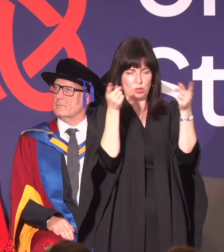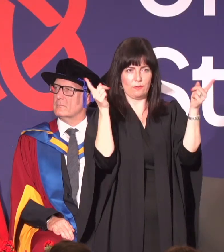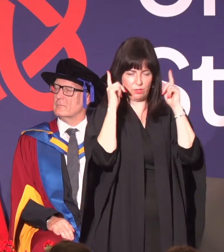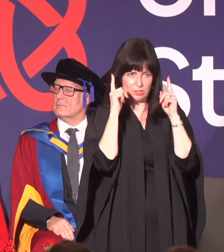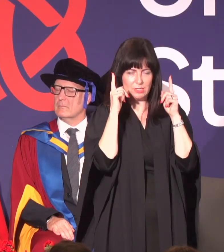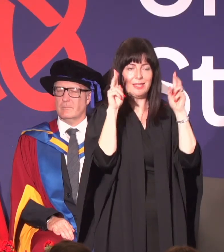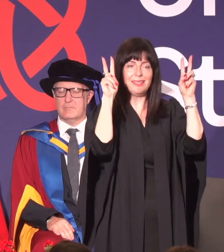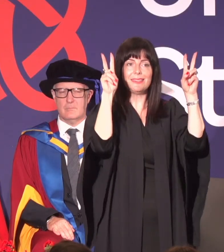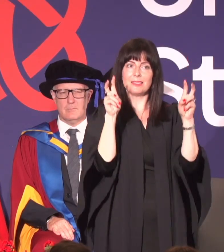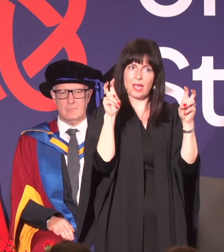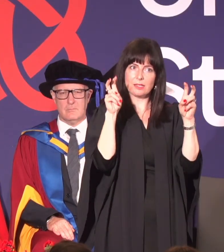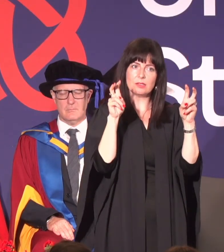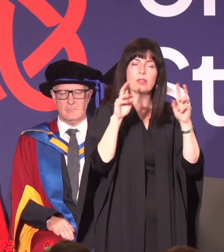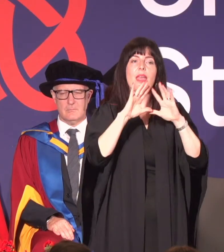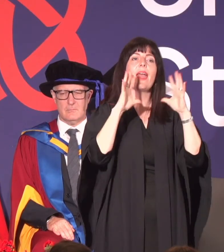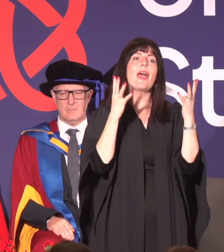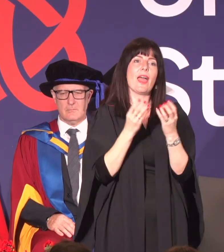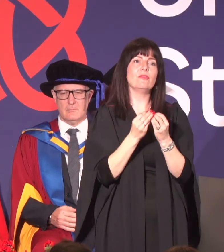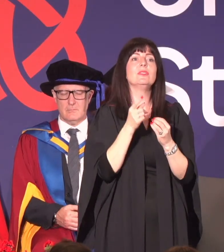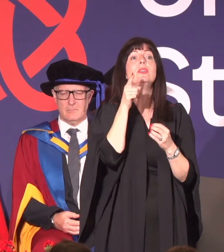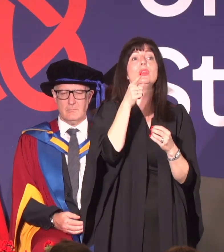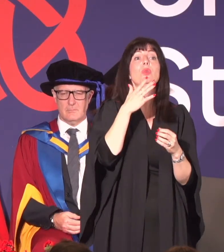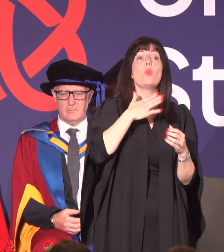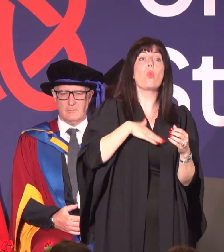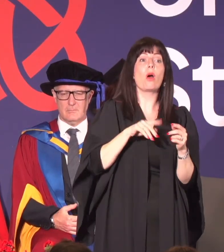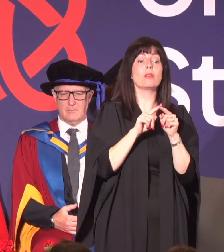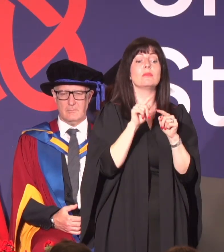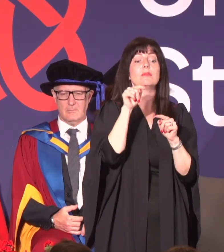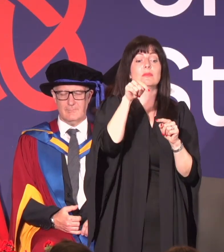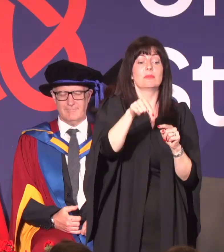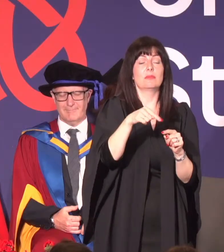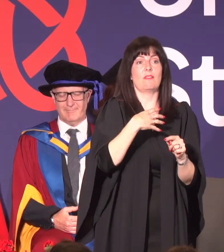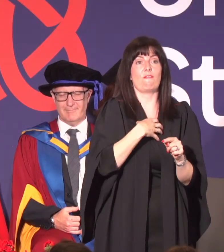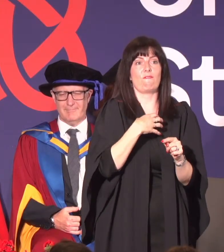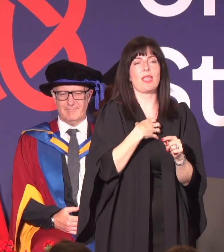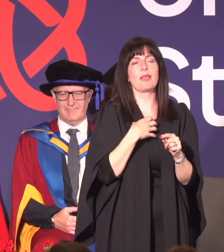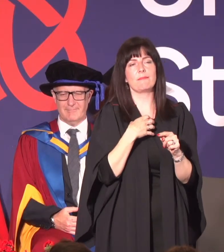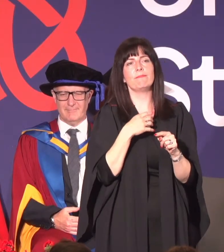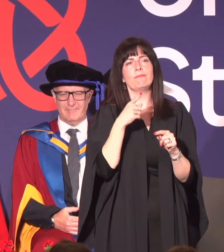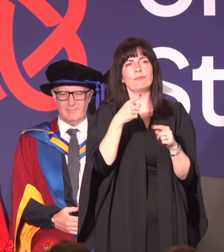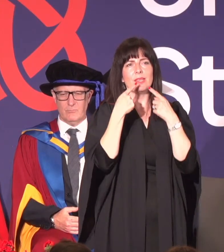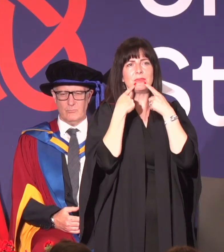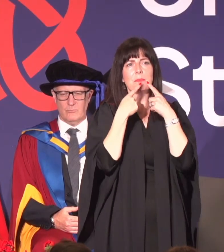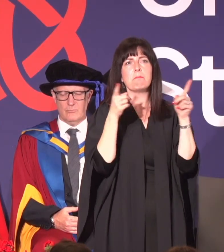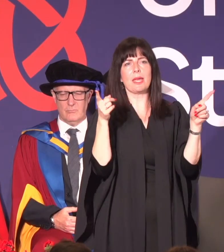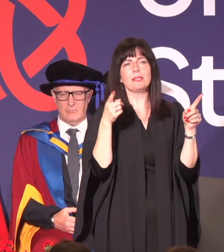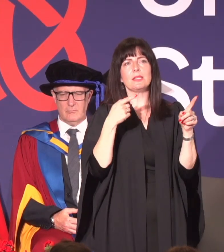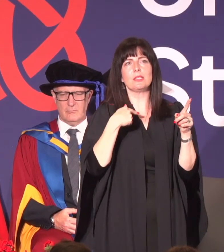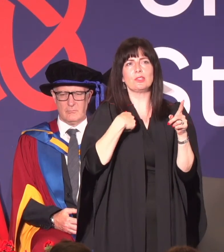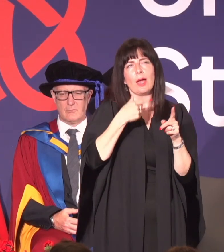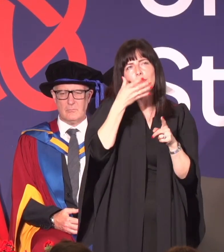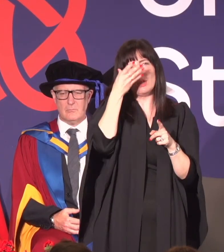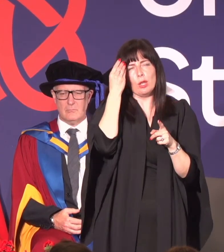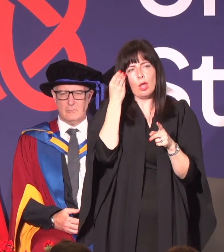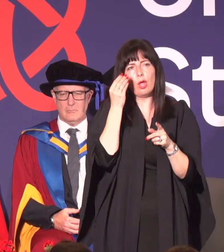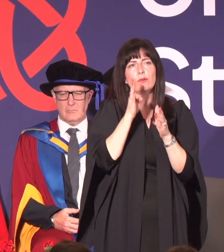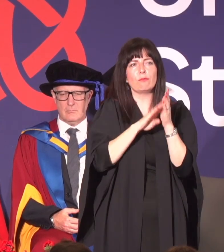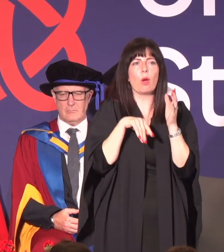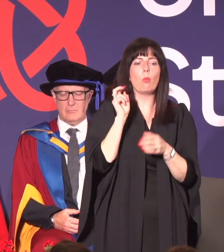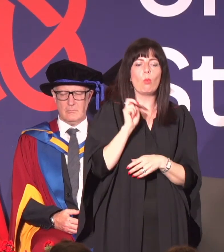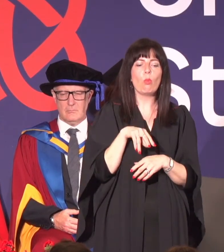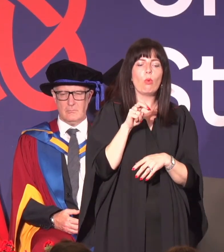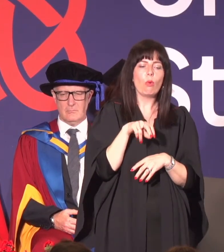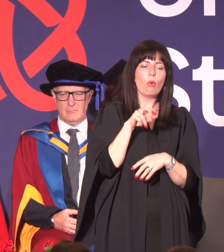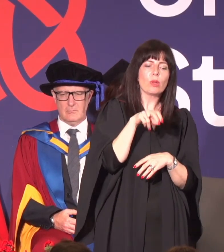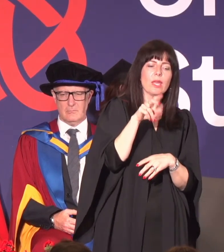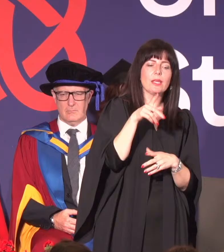It was titled, "Everything You Want is on the Other Side of Fear," a message that's been shaped by years of walking into the